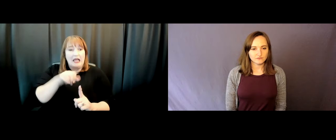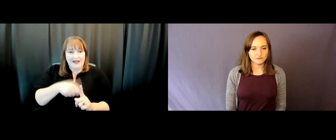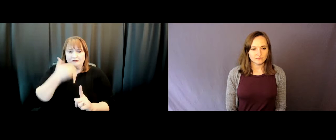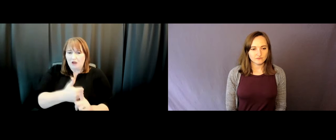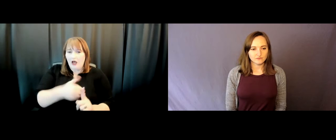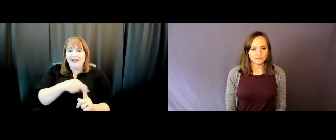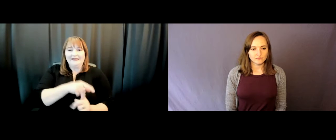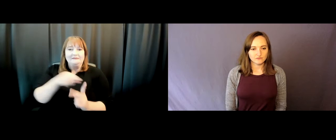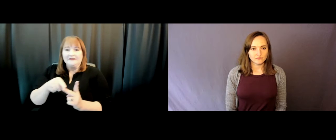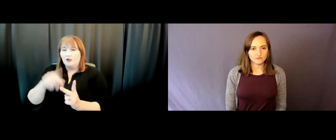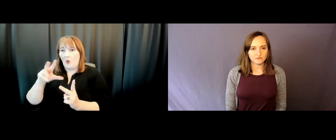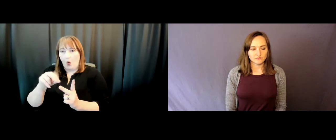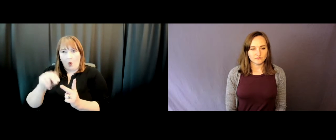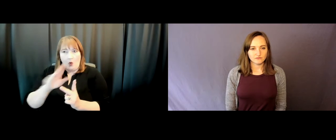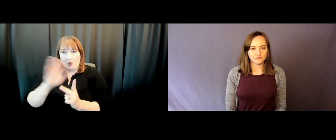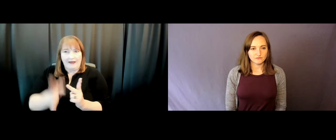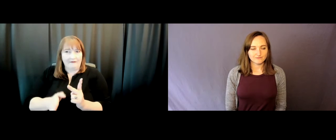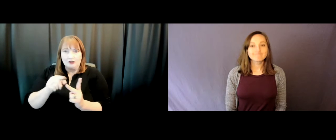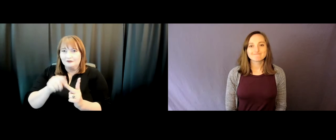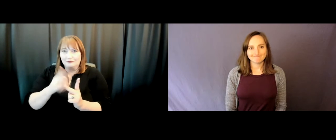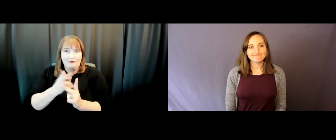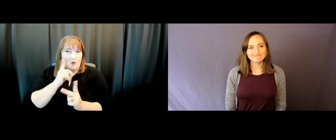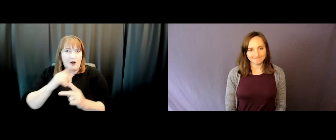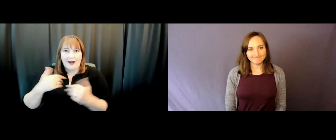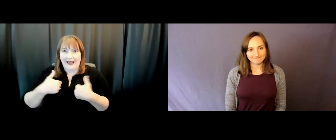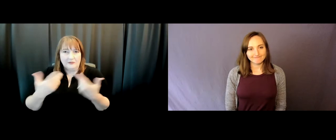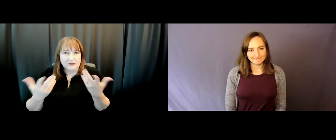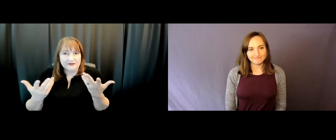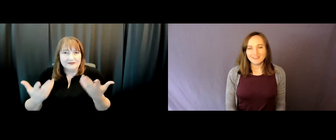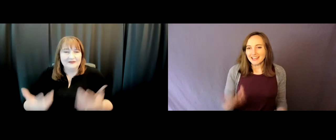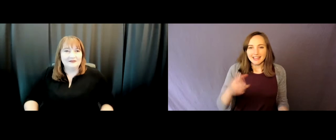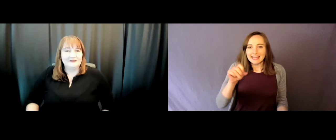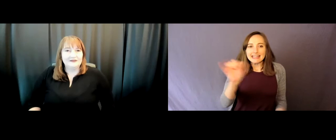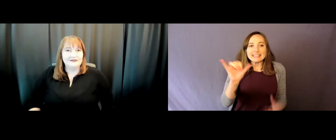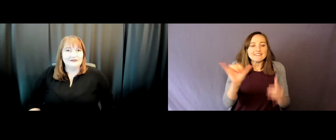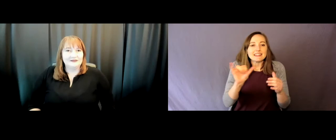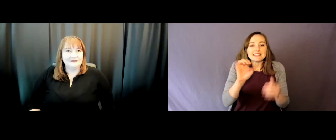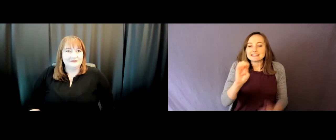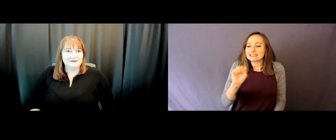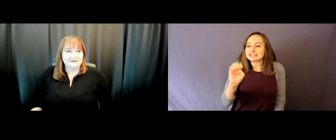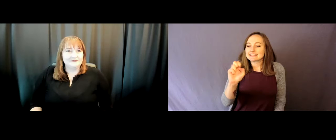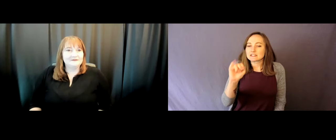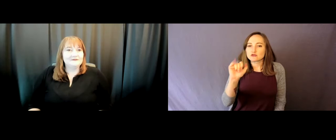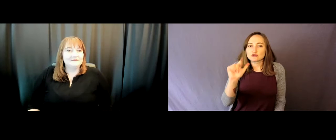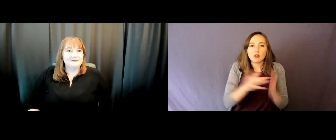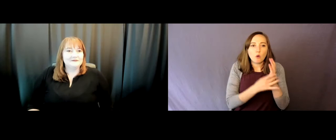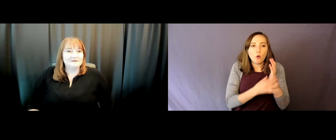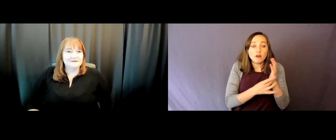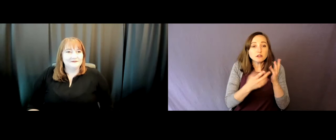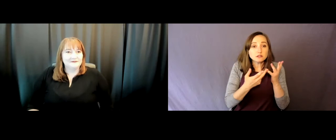says, no, you absolutely shouldn't. Yeah, well, it's because, even with essential oils, there's some essential oils that